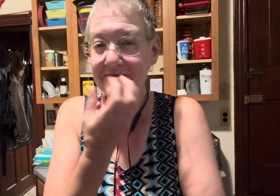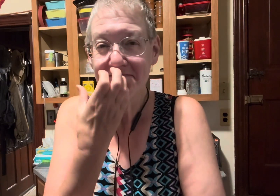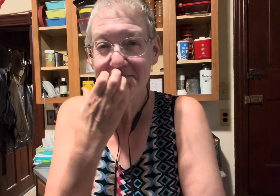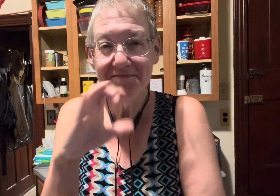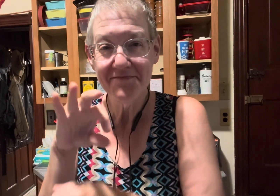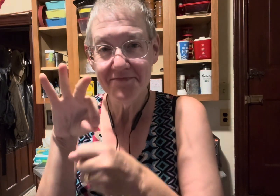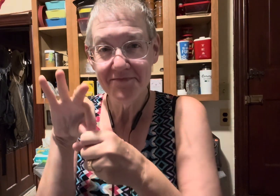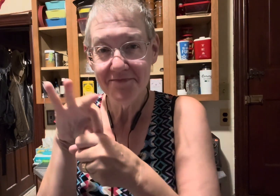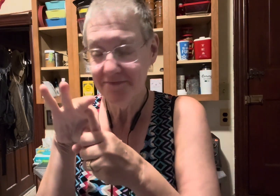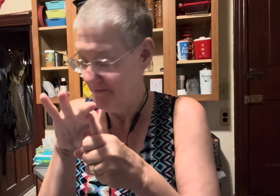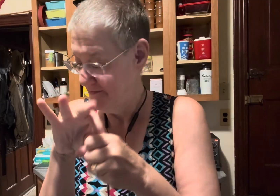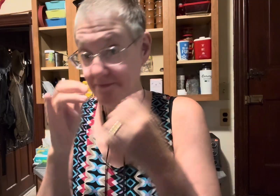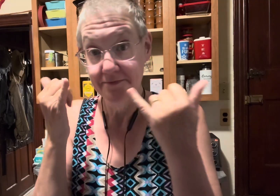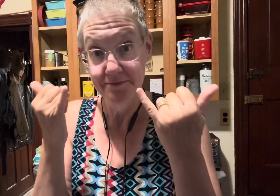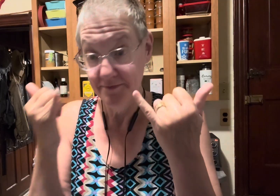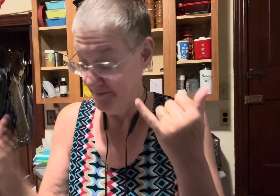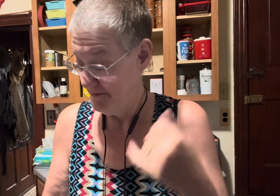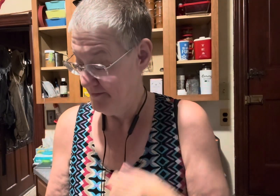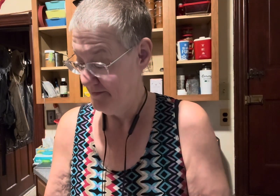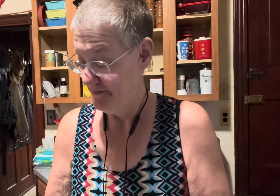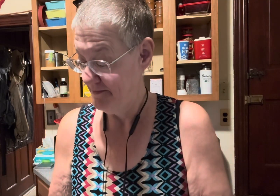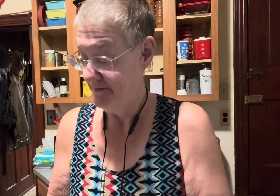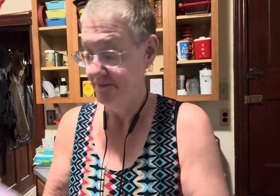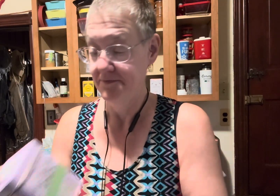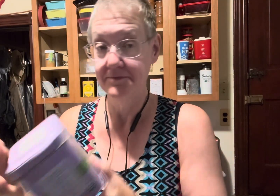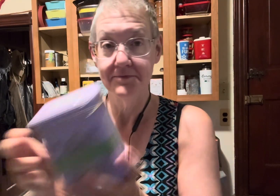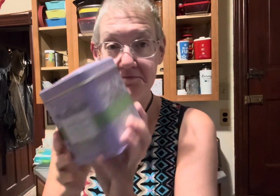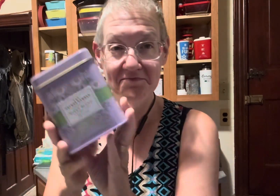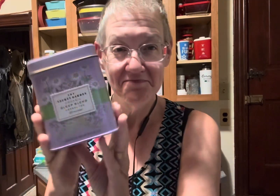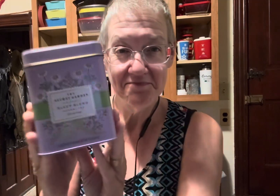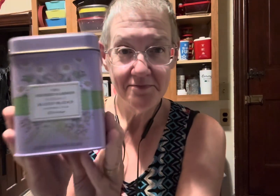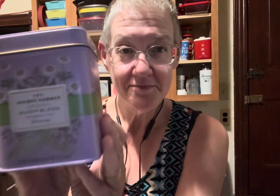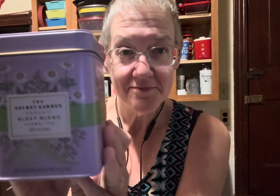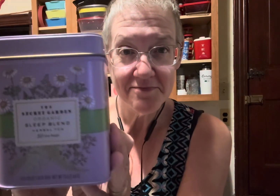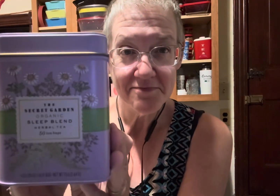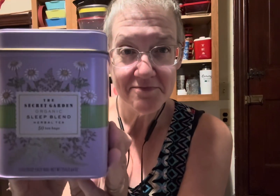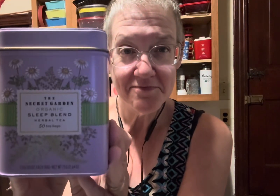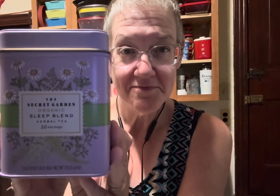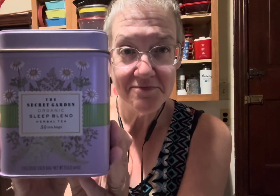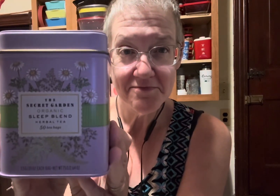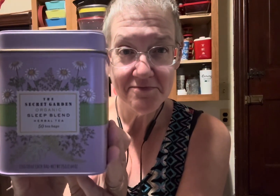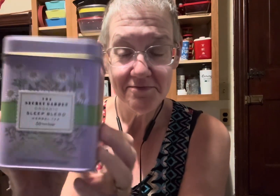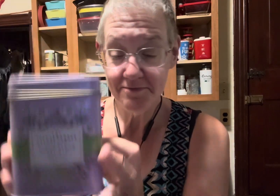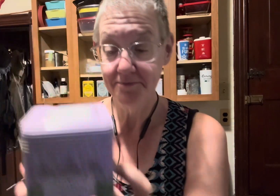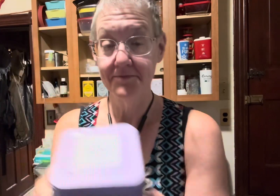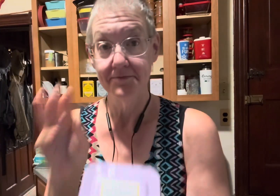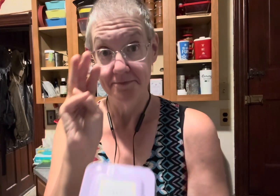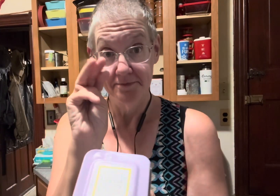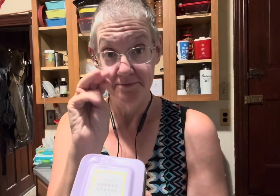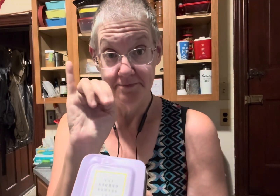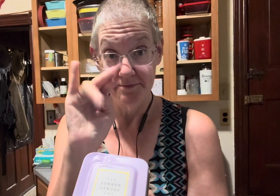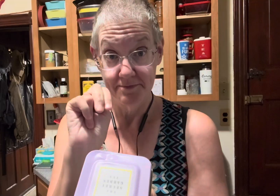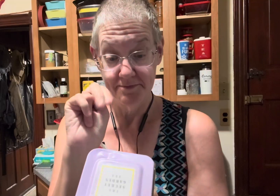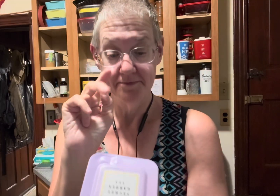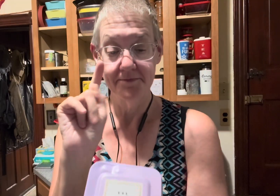Let's go ahead and bring Dale his hot tea. Here's the flavor he's going to have today.